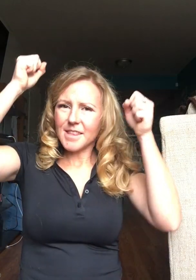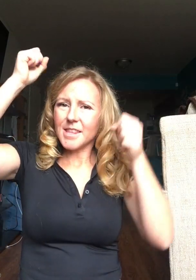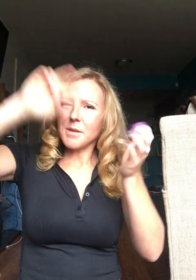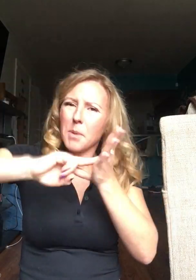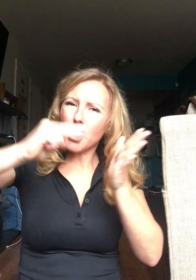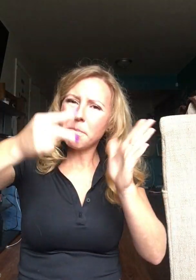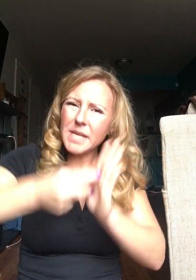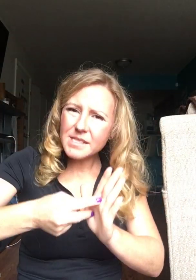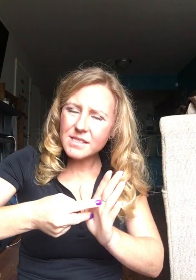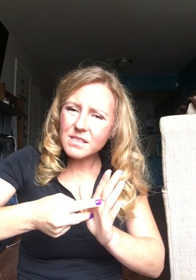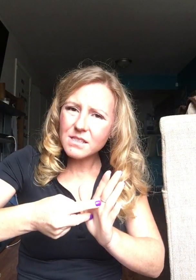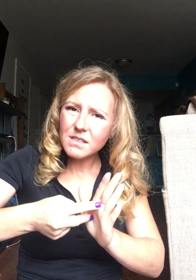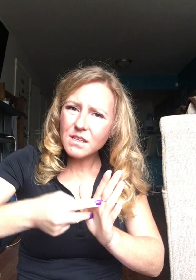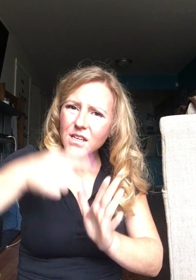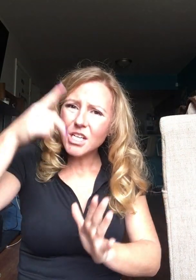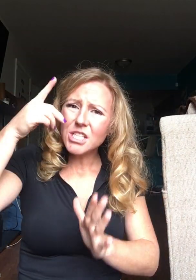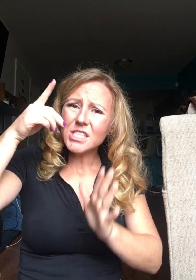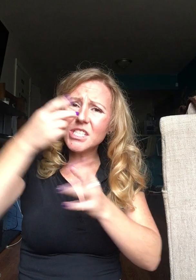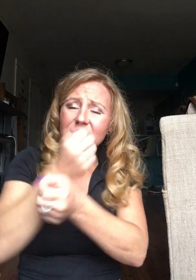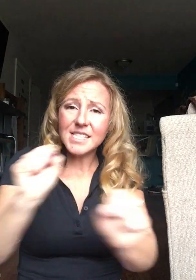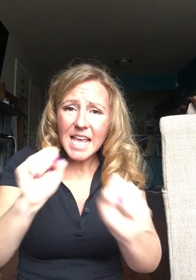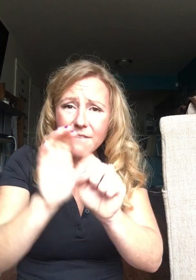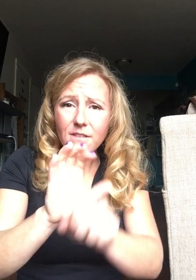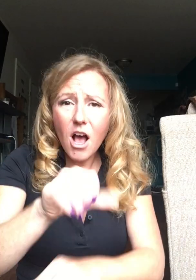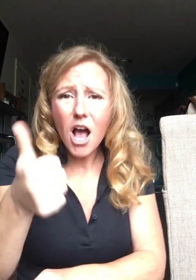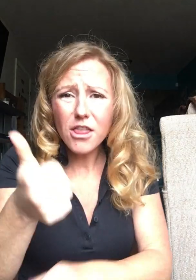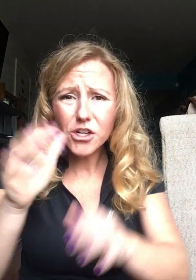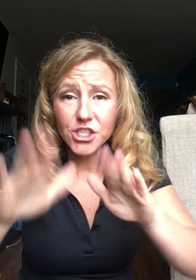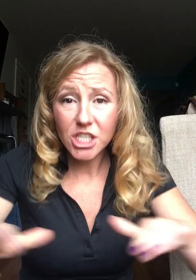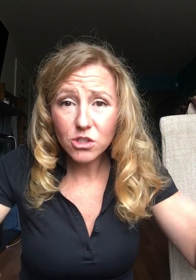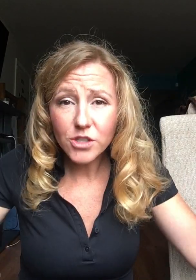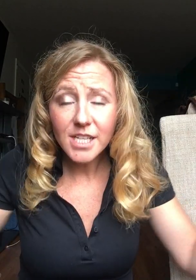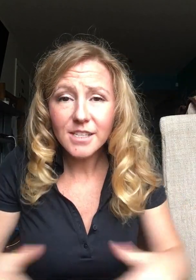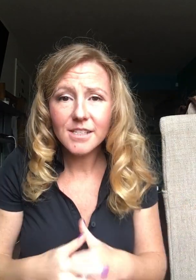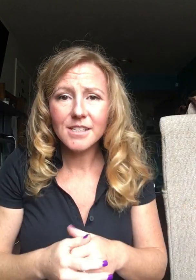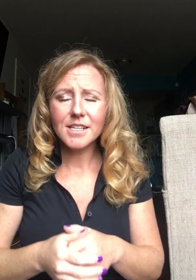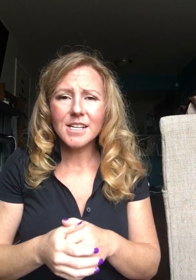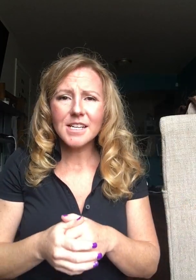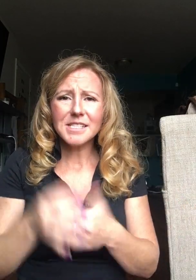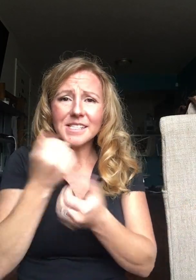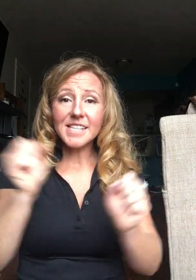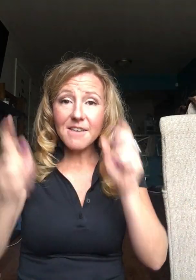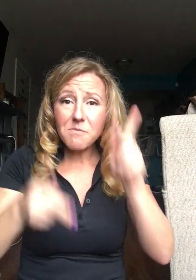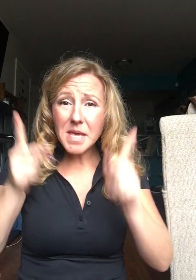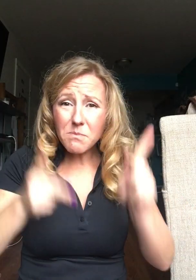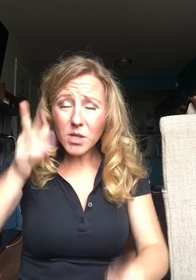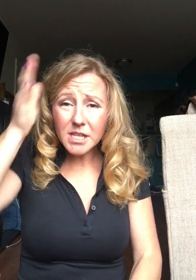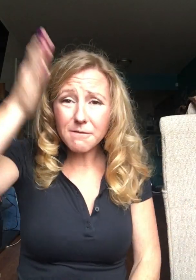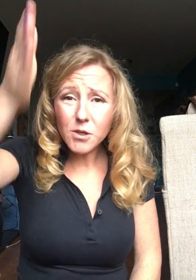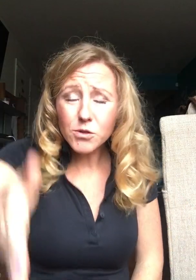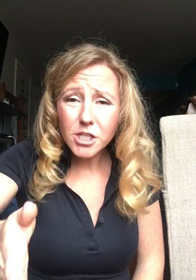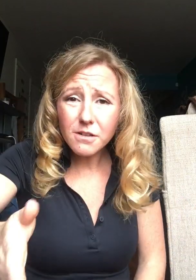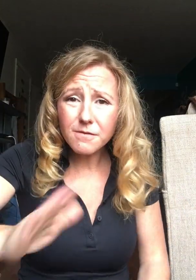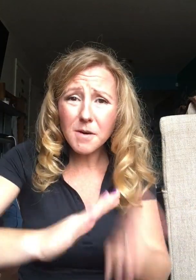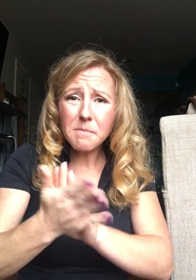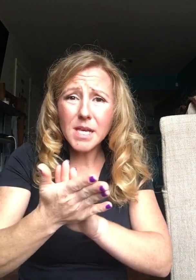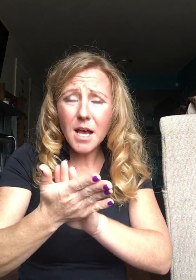the purpose to save other children, to save people in the future from